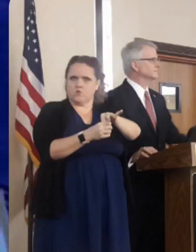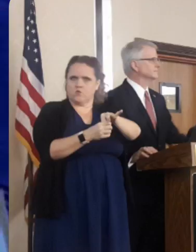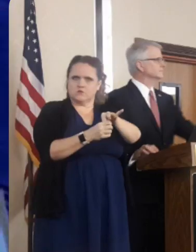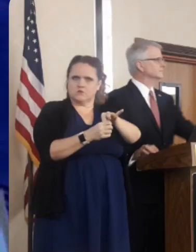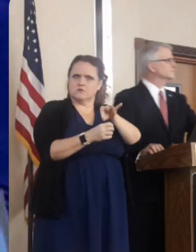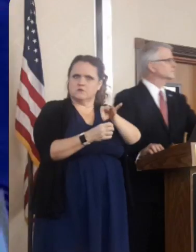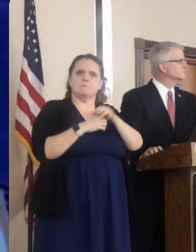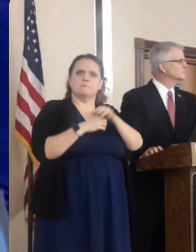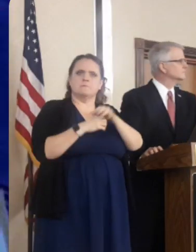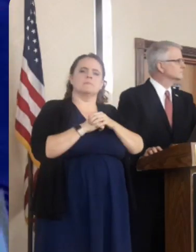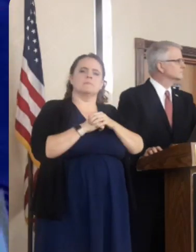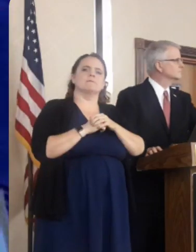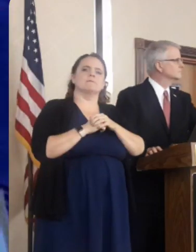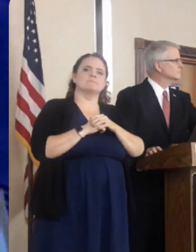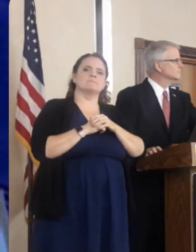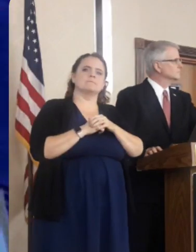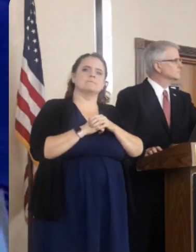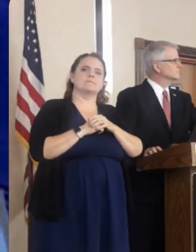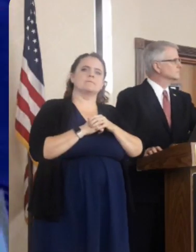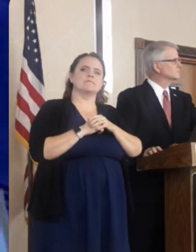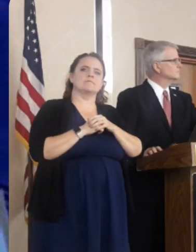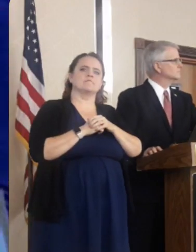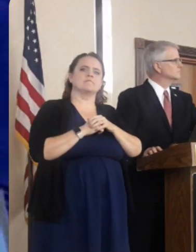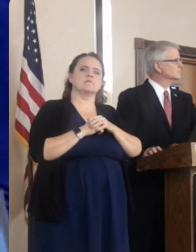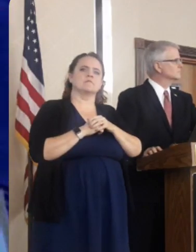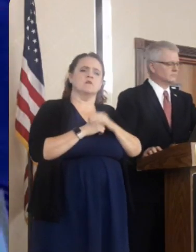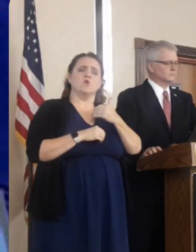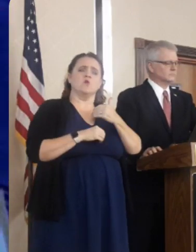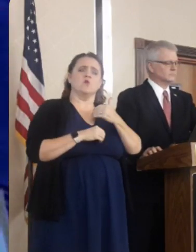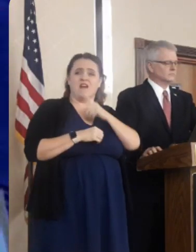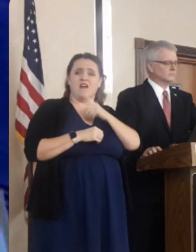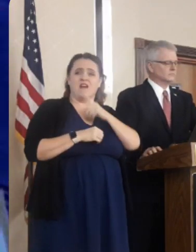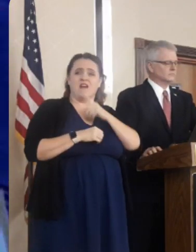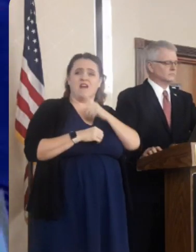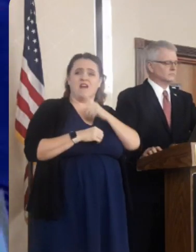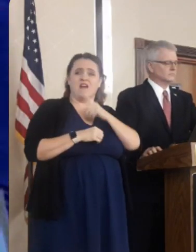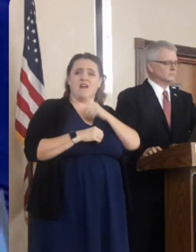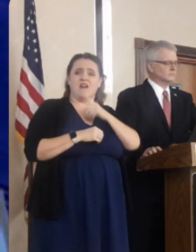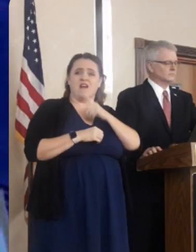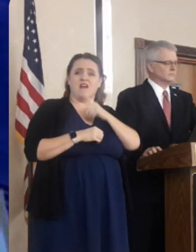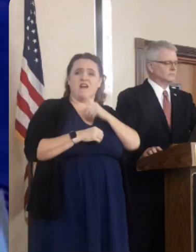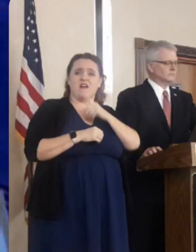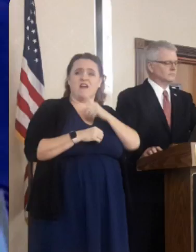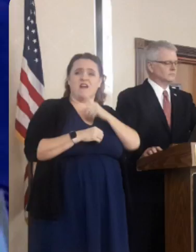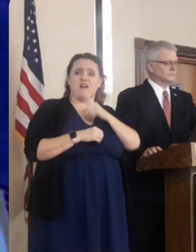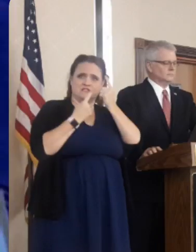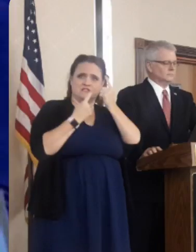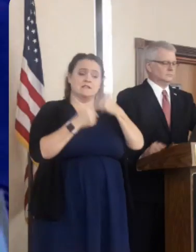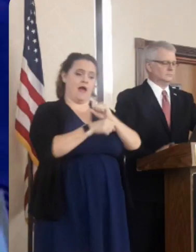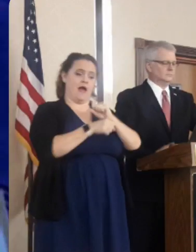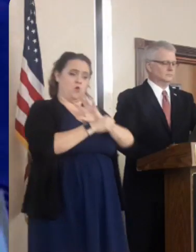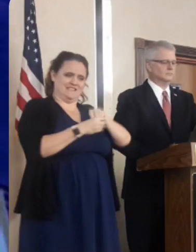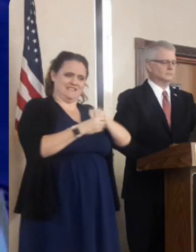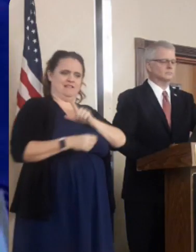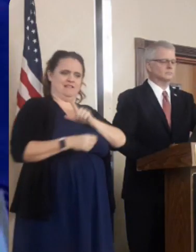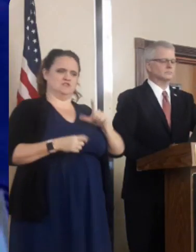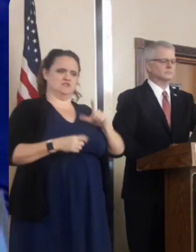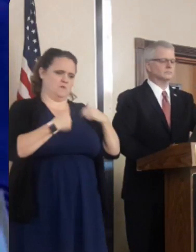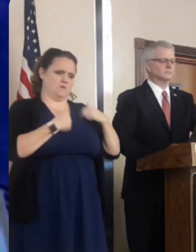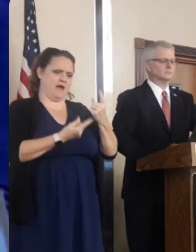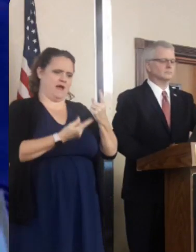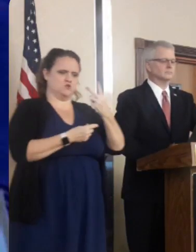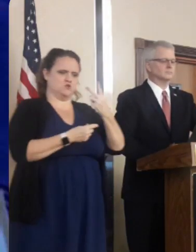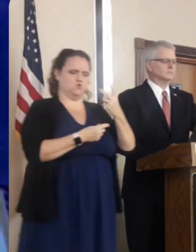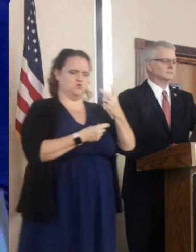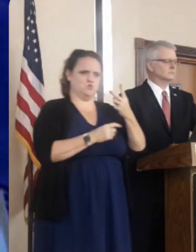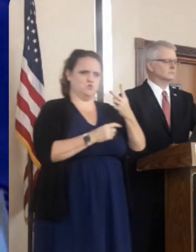that. There's some real practical considerations here. I worked in the legislature last 2 terms, the 85th